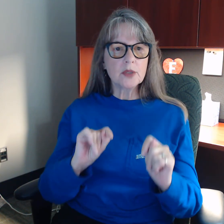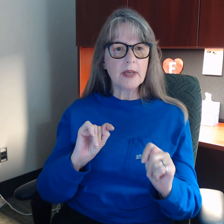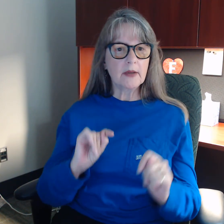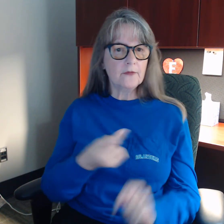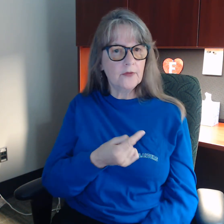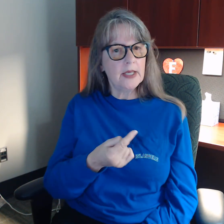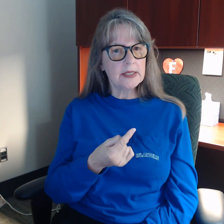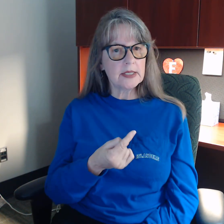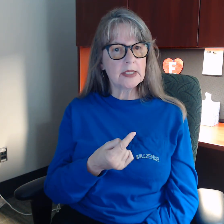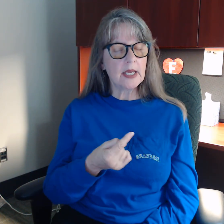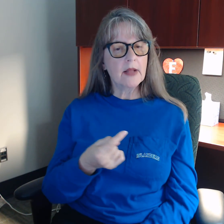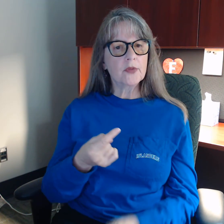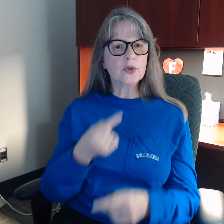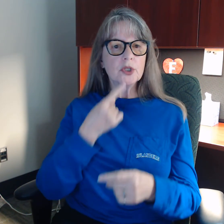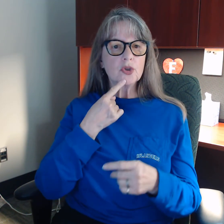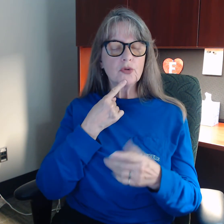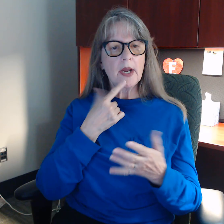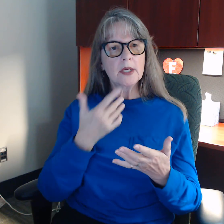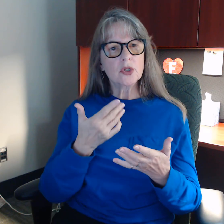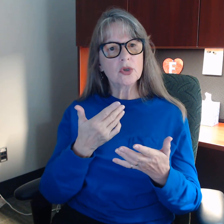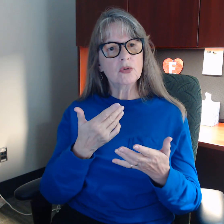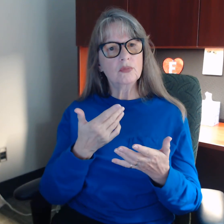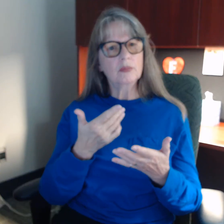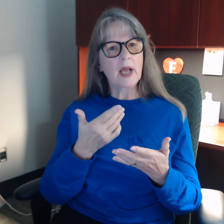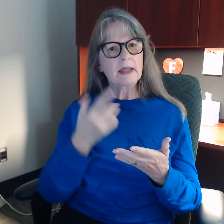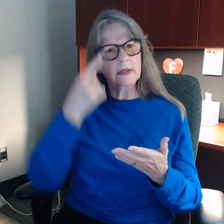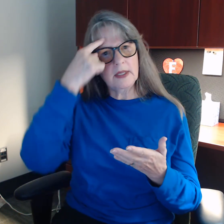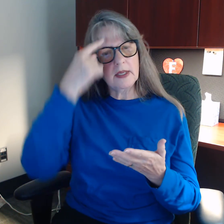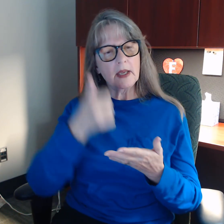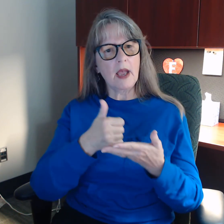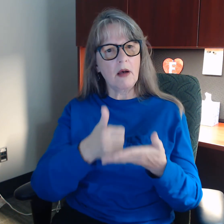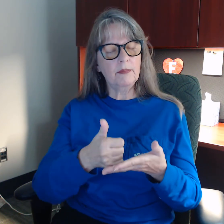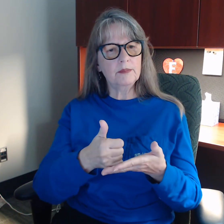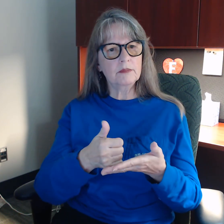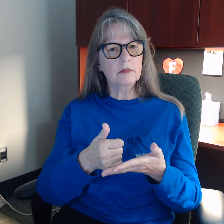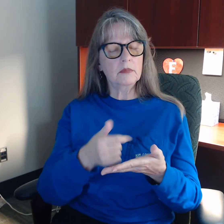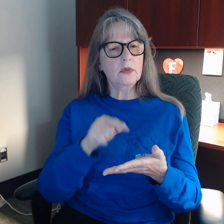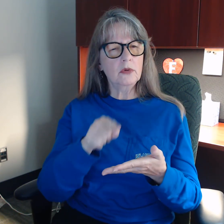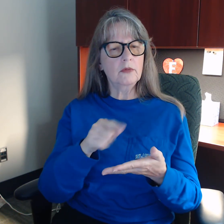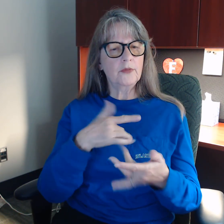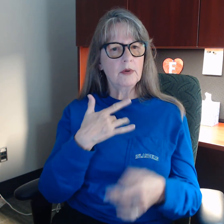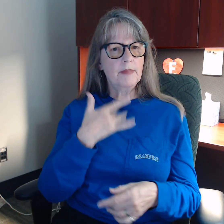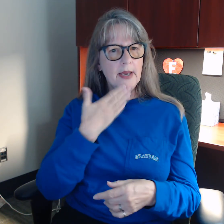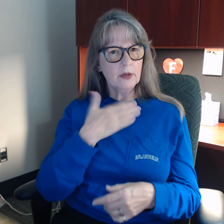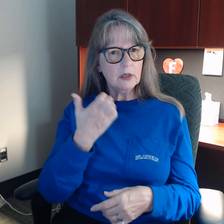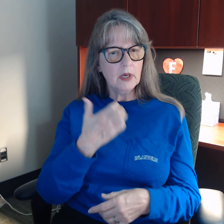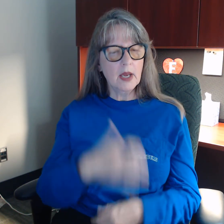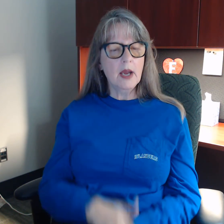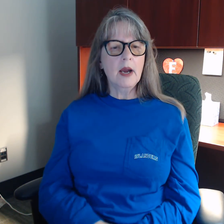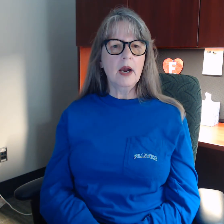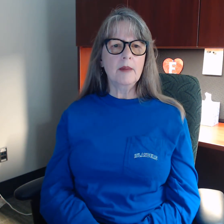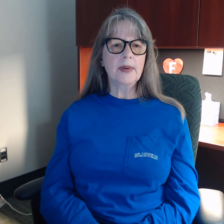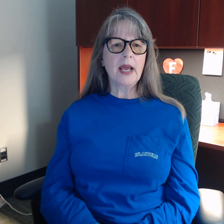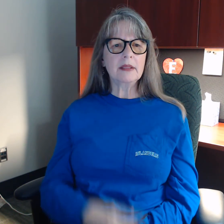make offense. They're just trying to, I think, help you feel better. But I